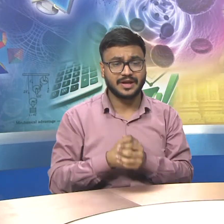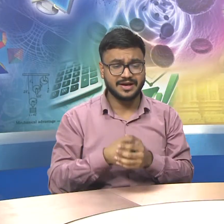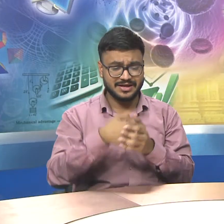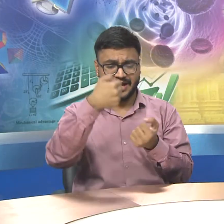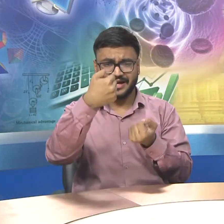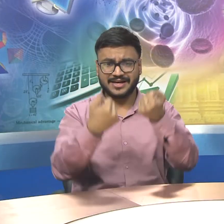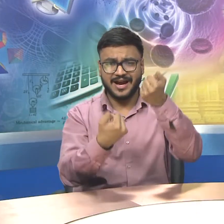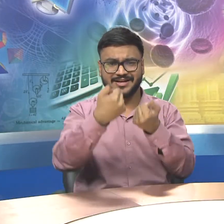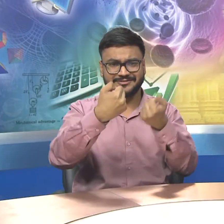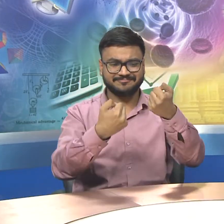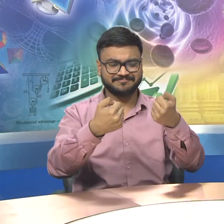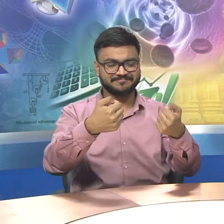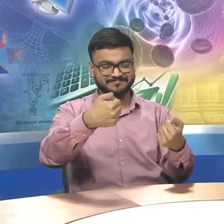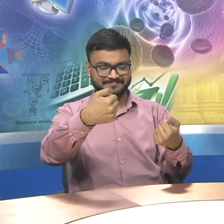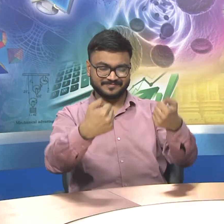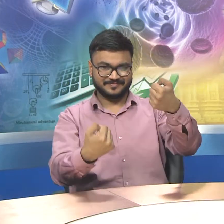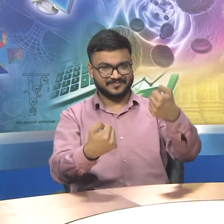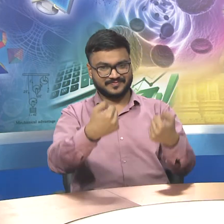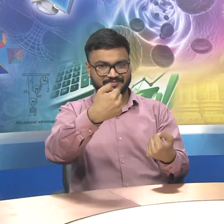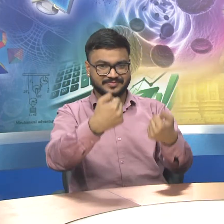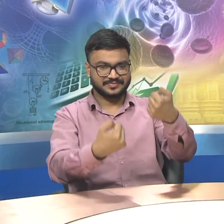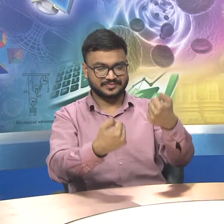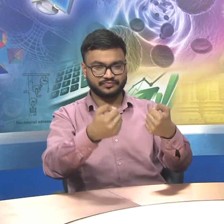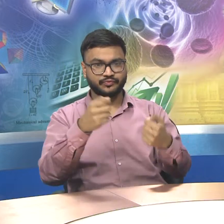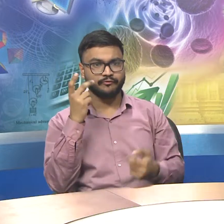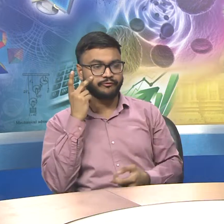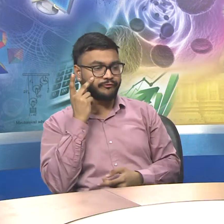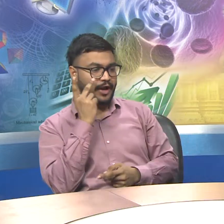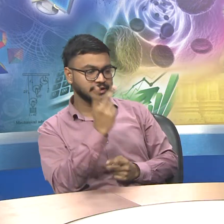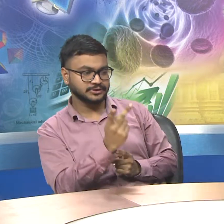Example, we can use the sign of car.